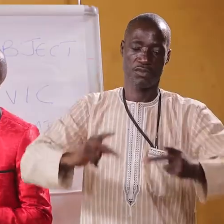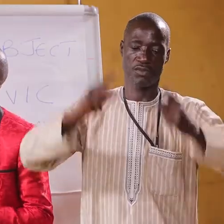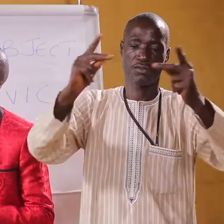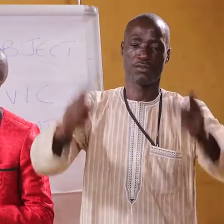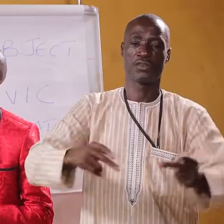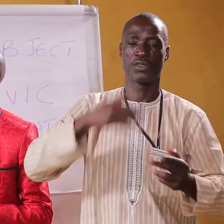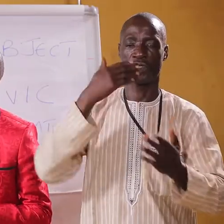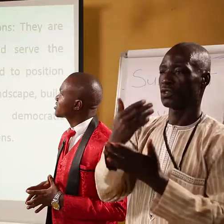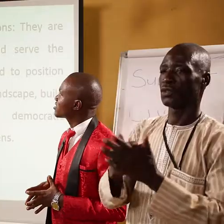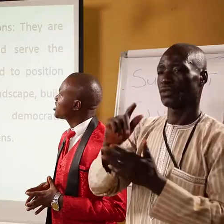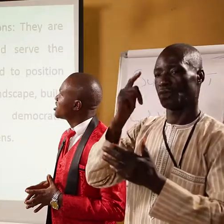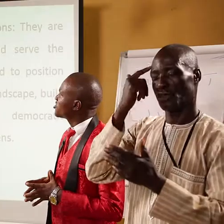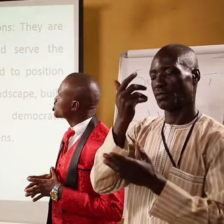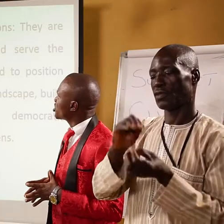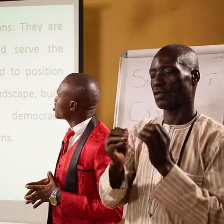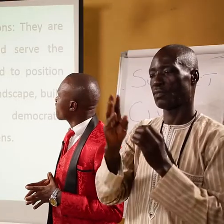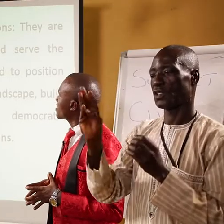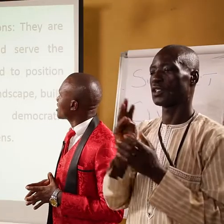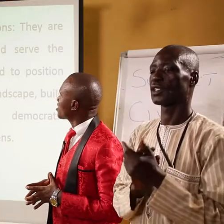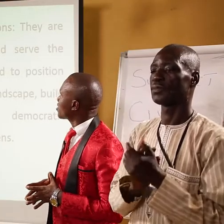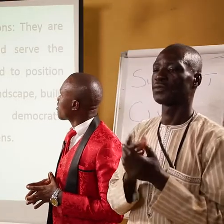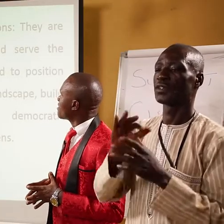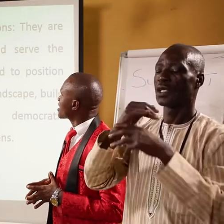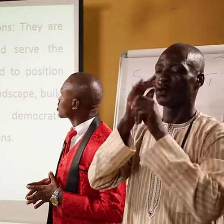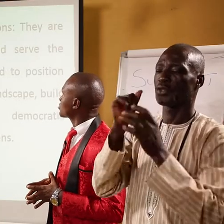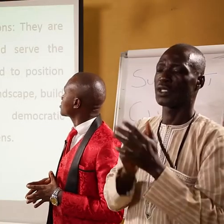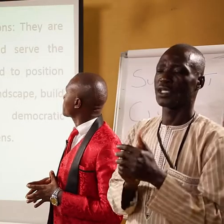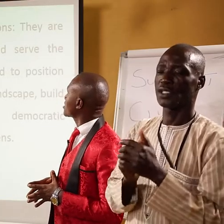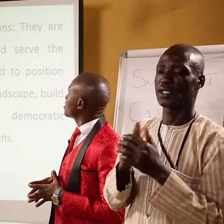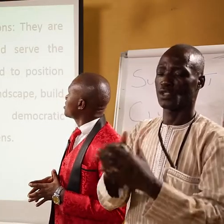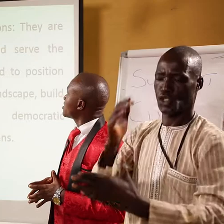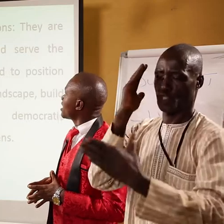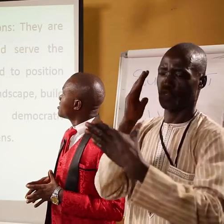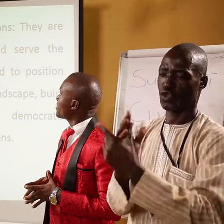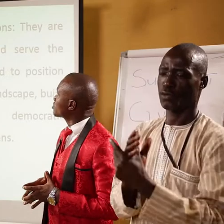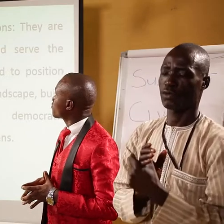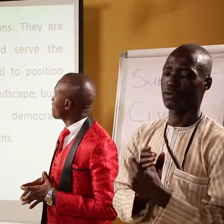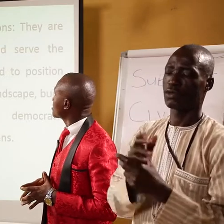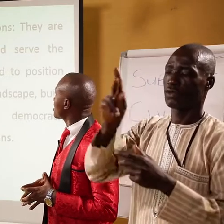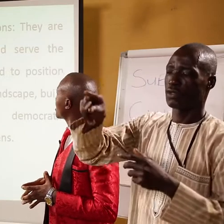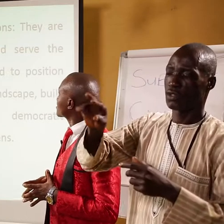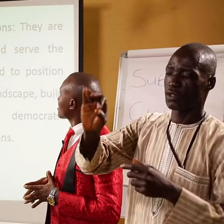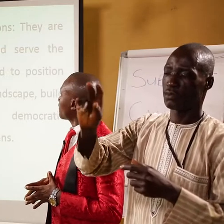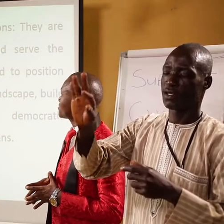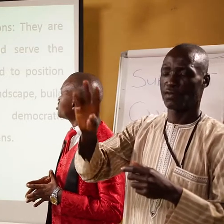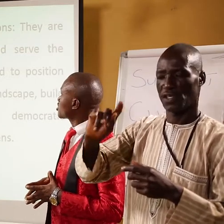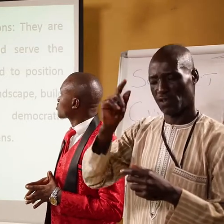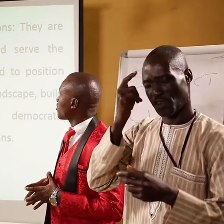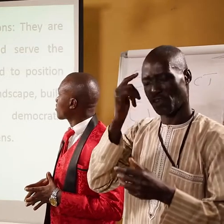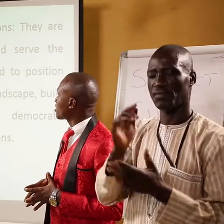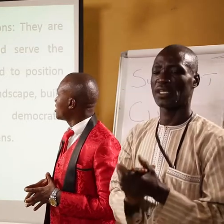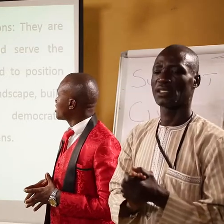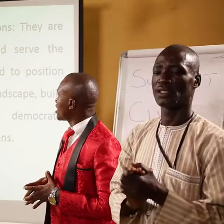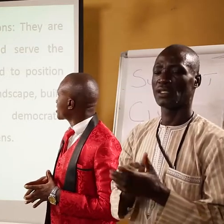governance. Number 6, restraining government actions. They are independent of government and serve the interest